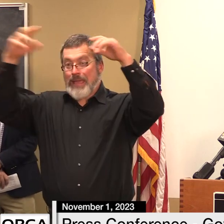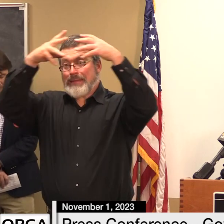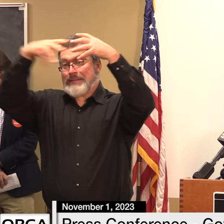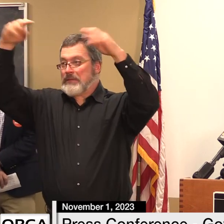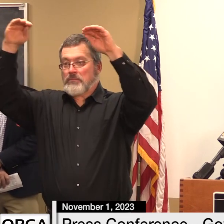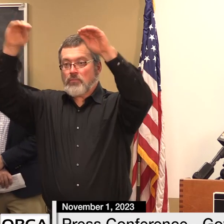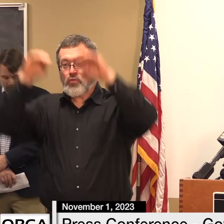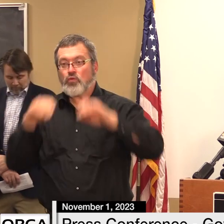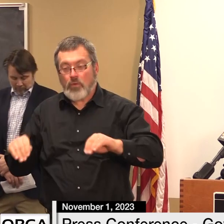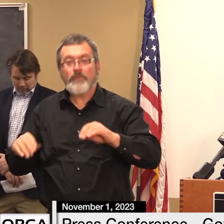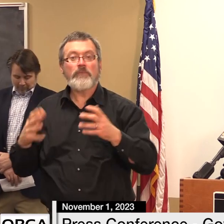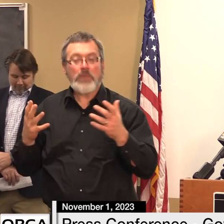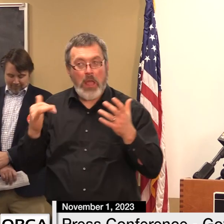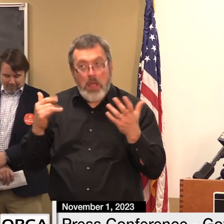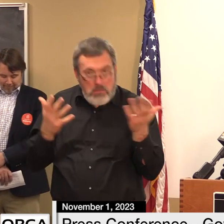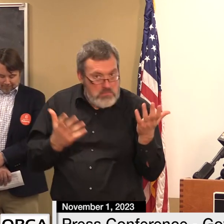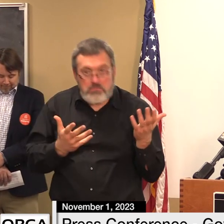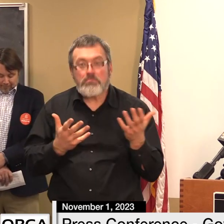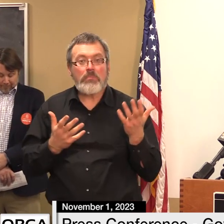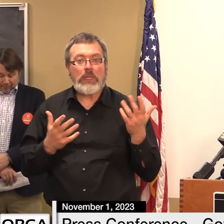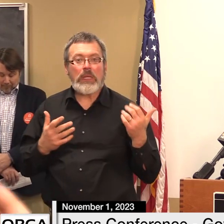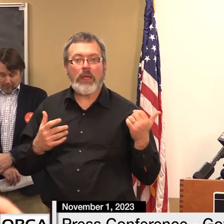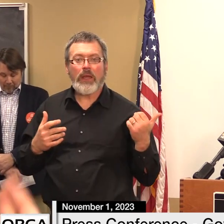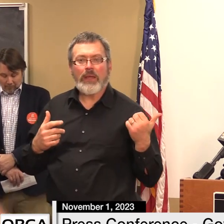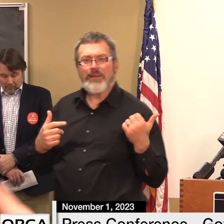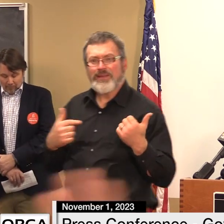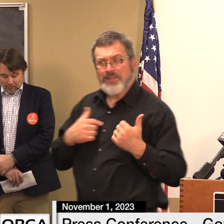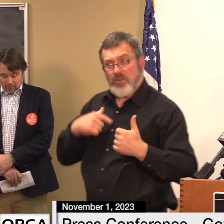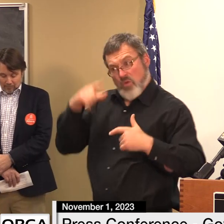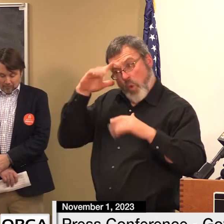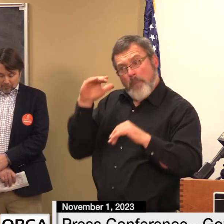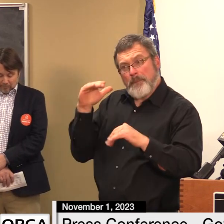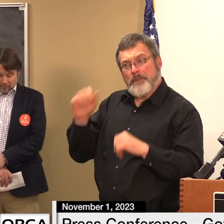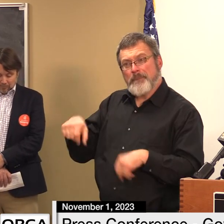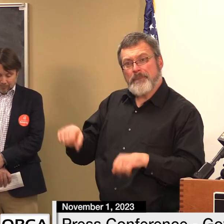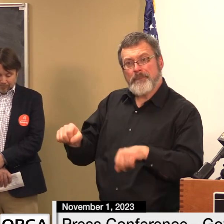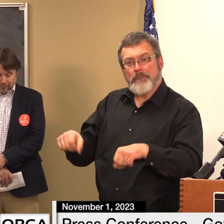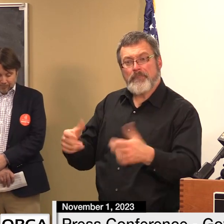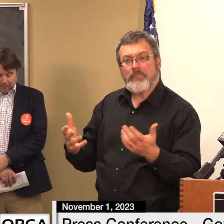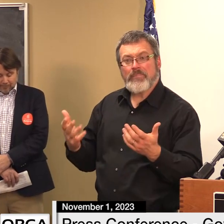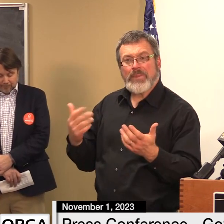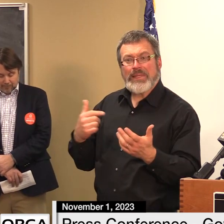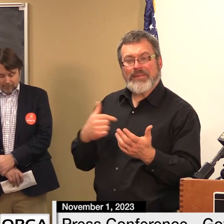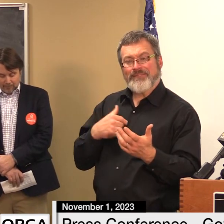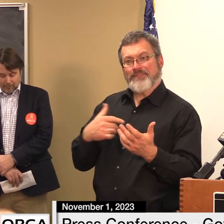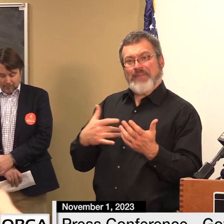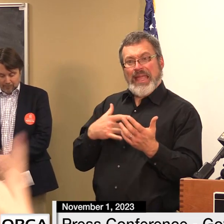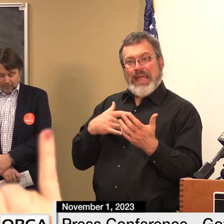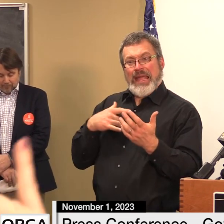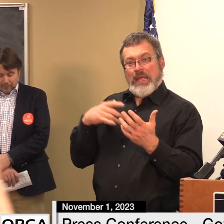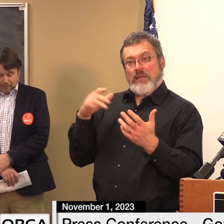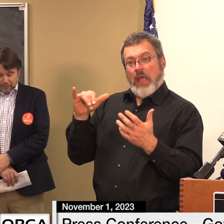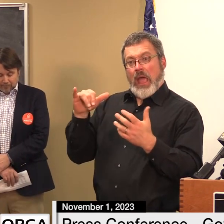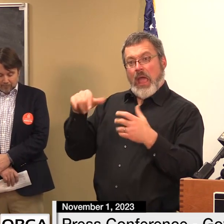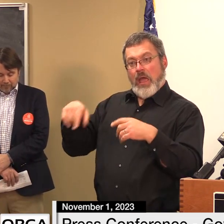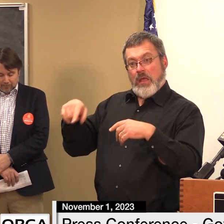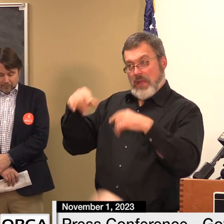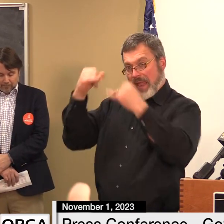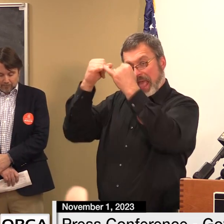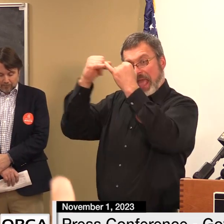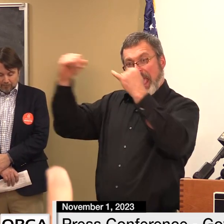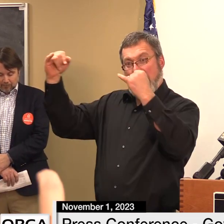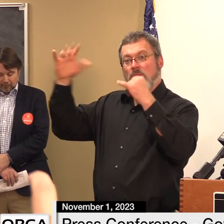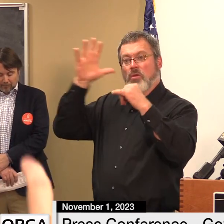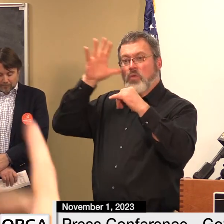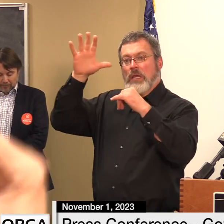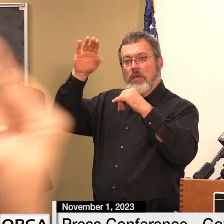Well, we certainly hope so. Again, I am hopeful that the TDI line will be considered as well, because